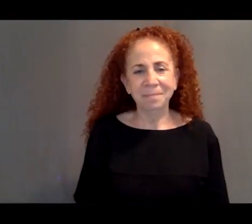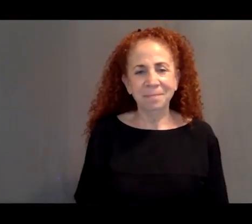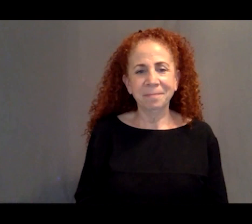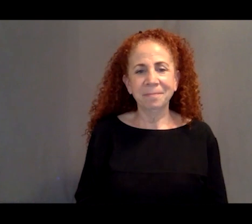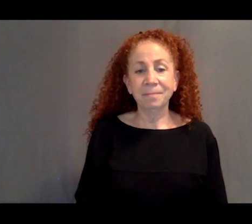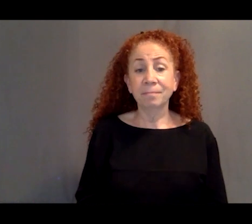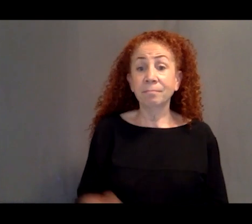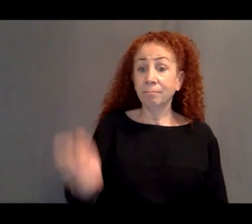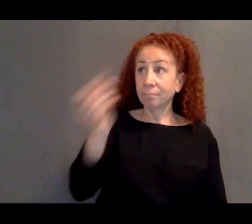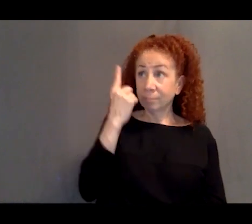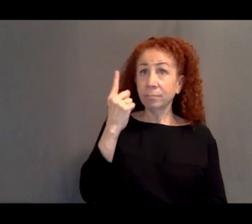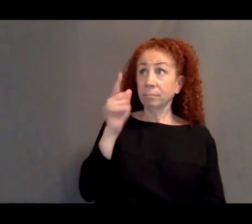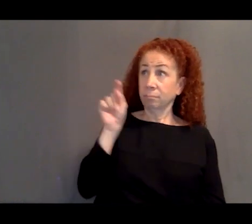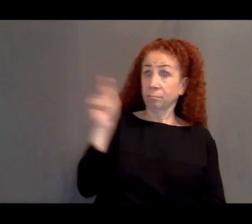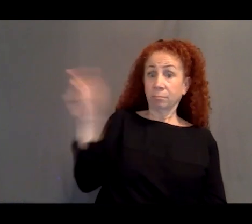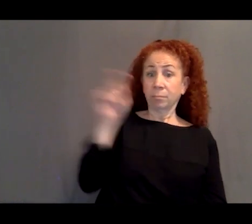while structures can exert